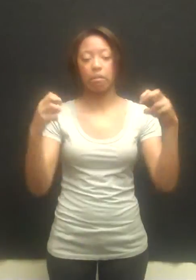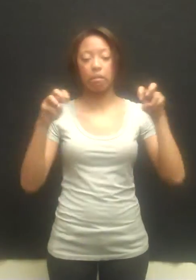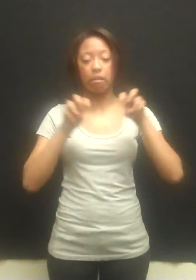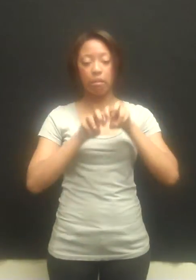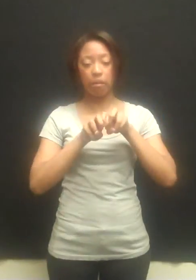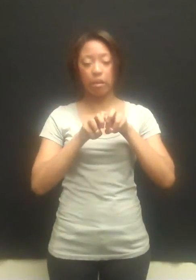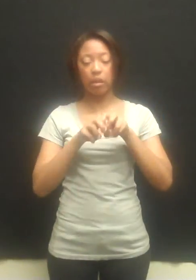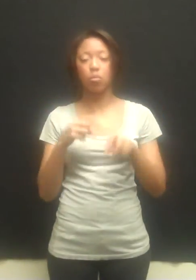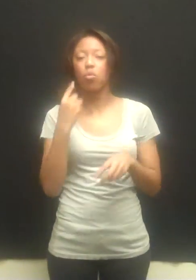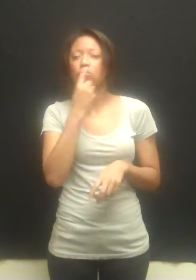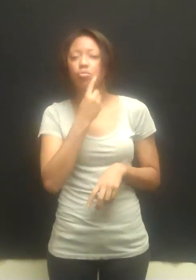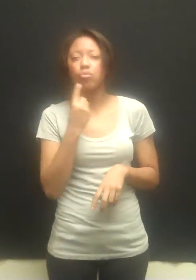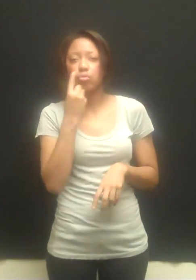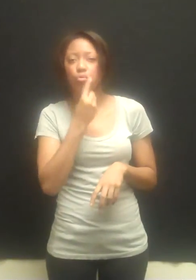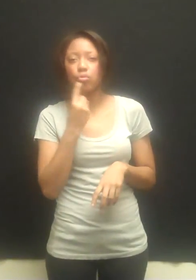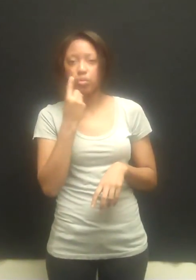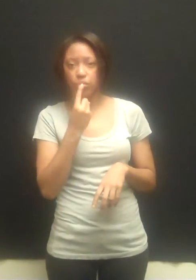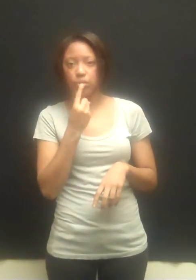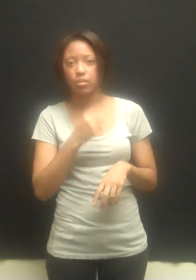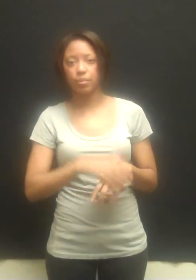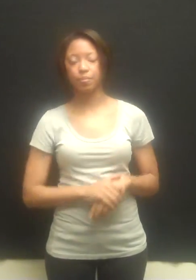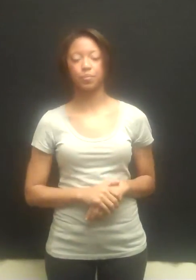Set up room to accommodate deaf and hard of hearing individuals.